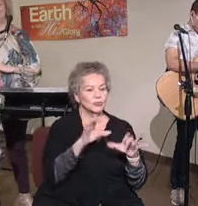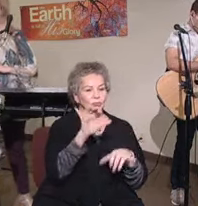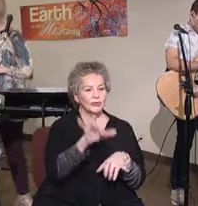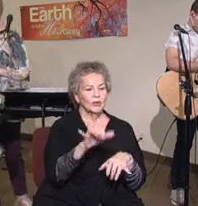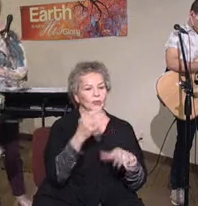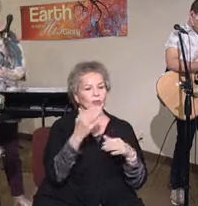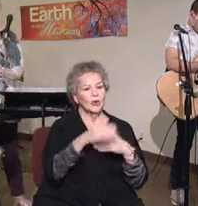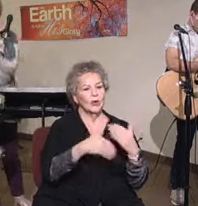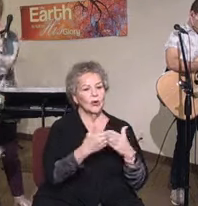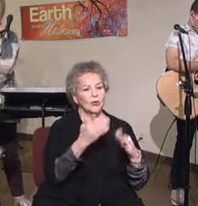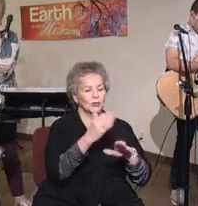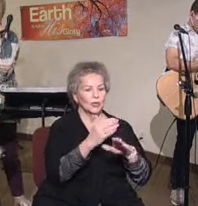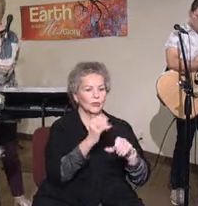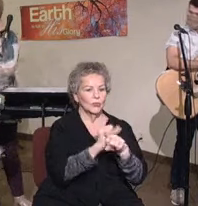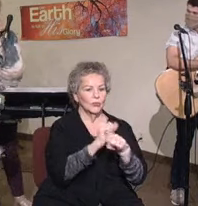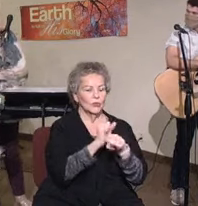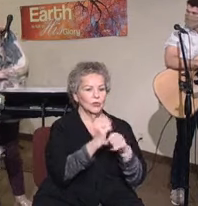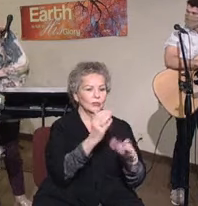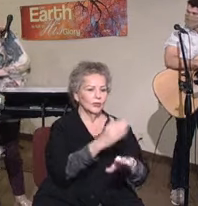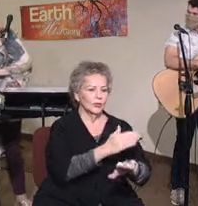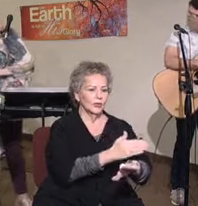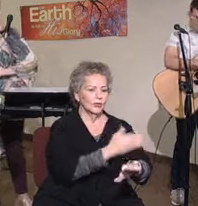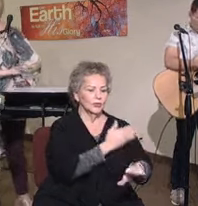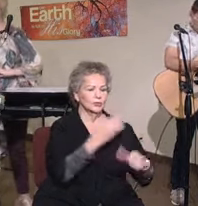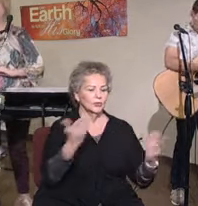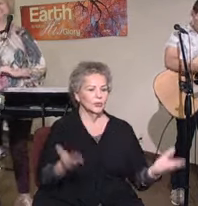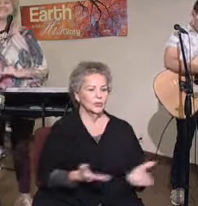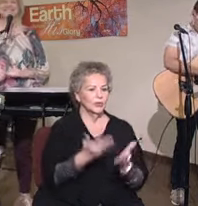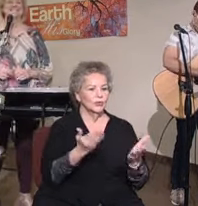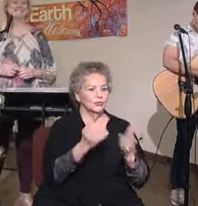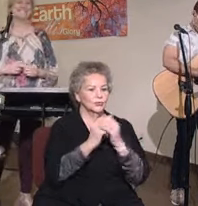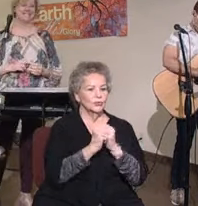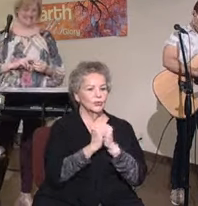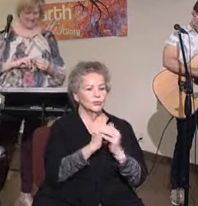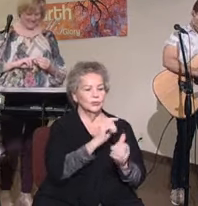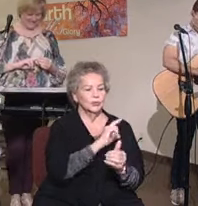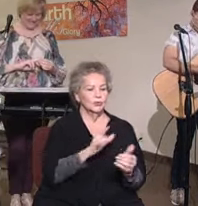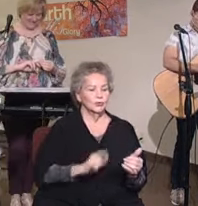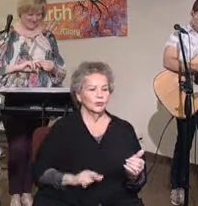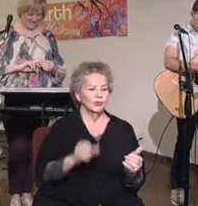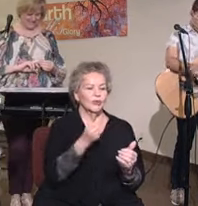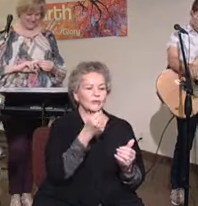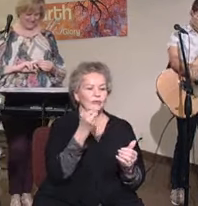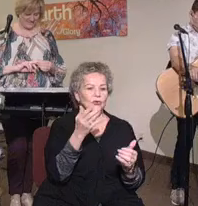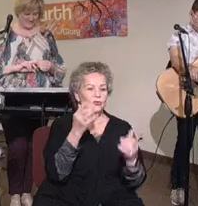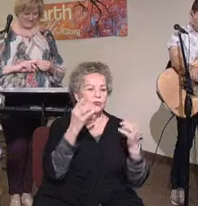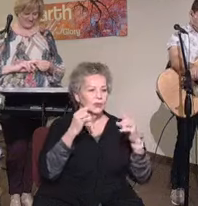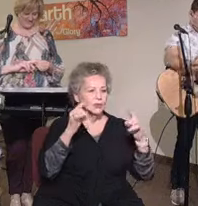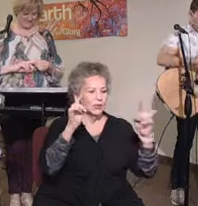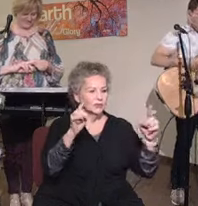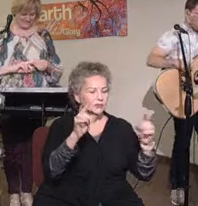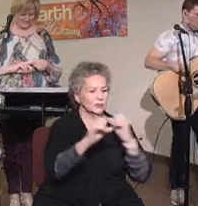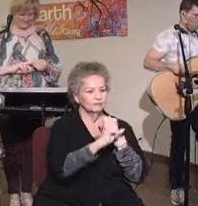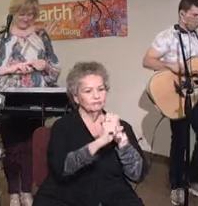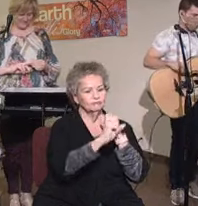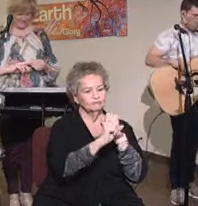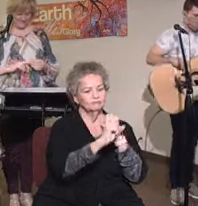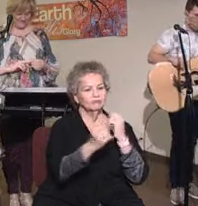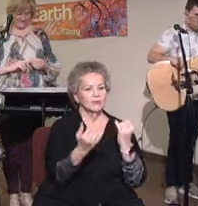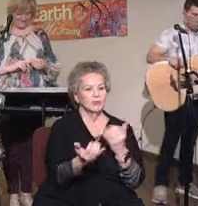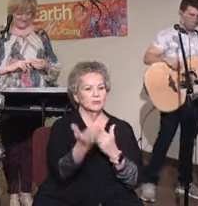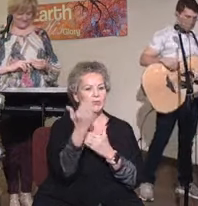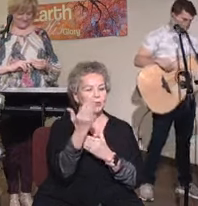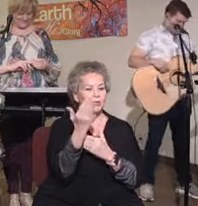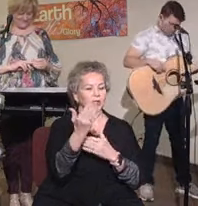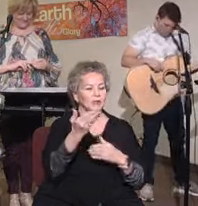progress, right? So here we are. We're here to worship the Lord. A few announcements this morning. If you are a guest with us,